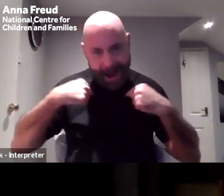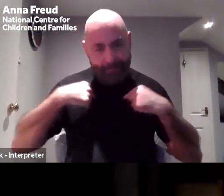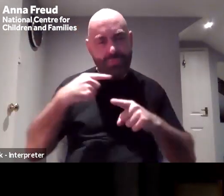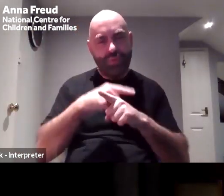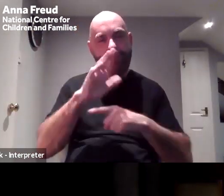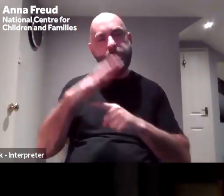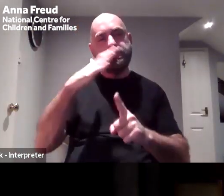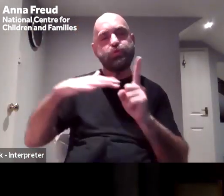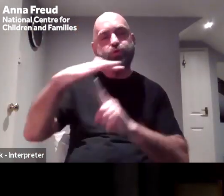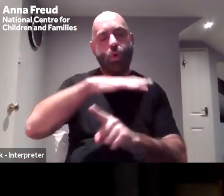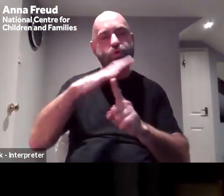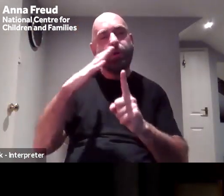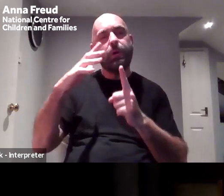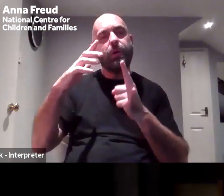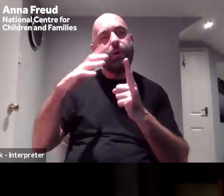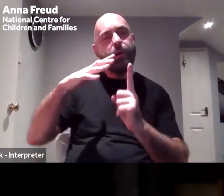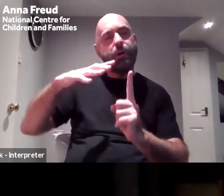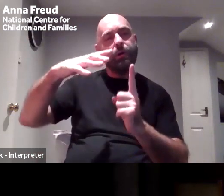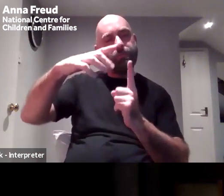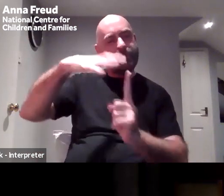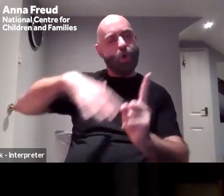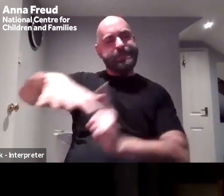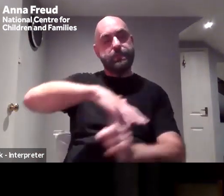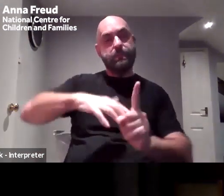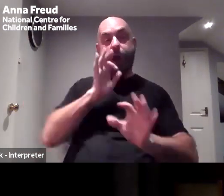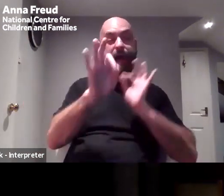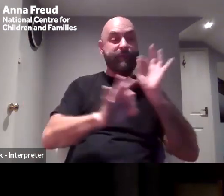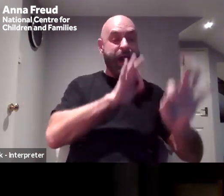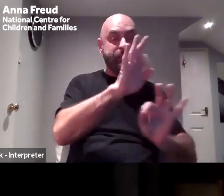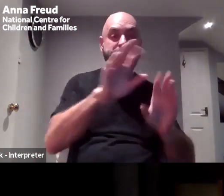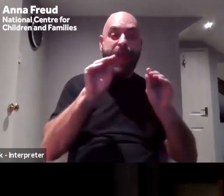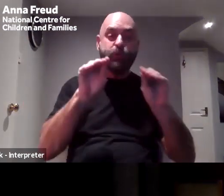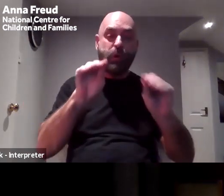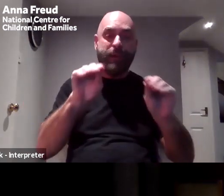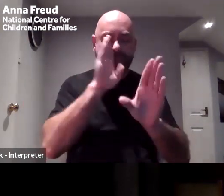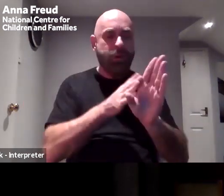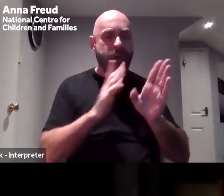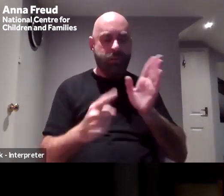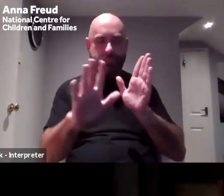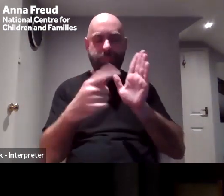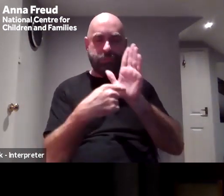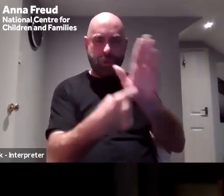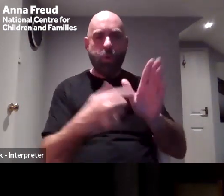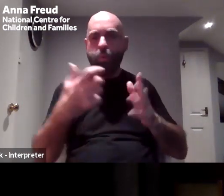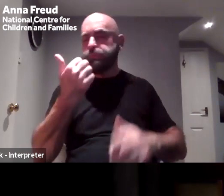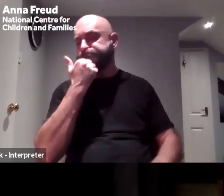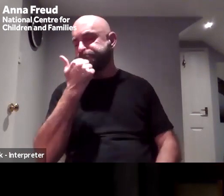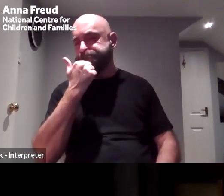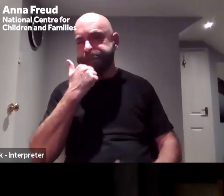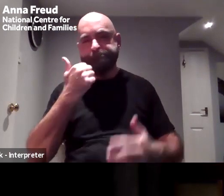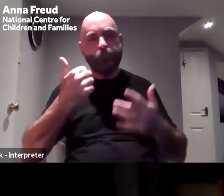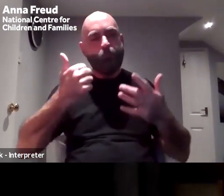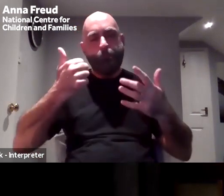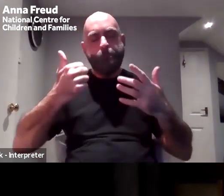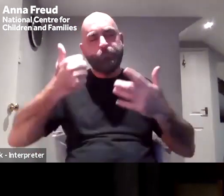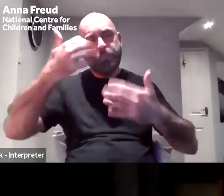social and conditions, I've asked educational psychologists. I showed them some figures, the graph